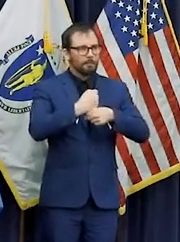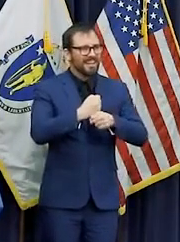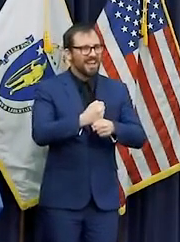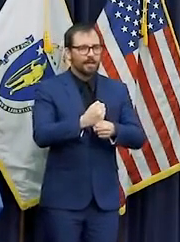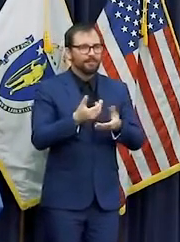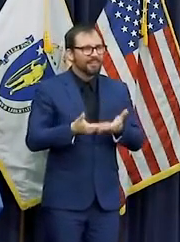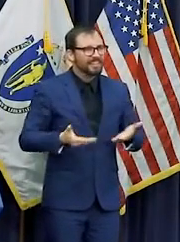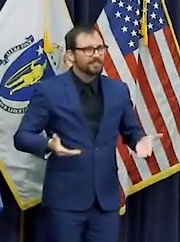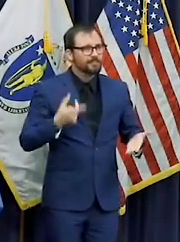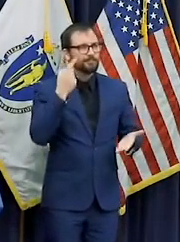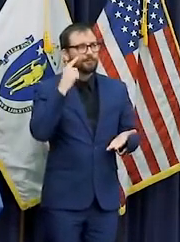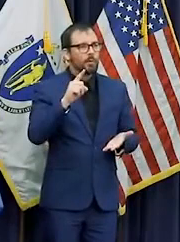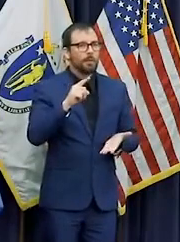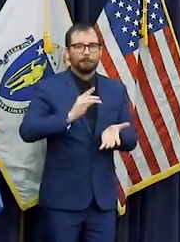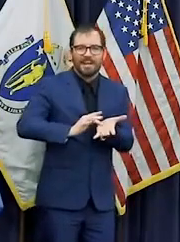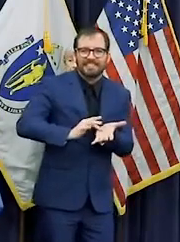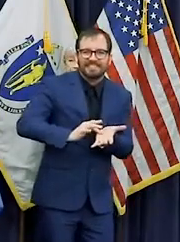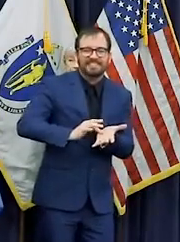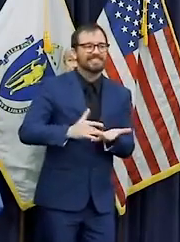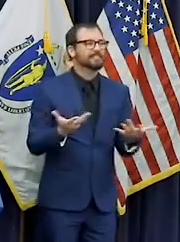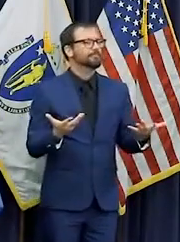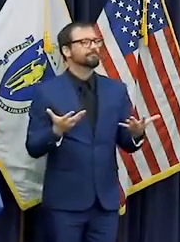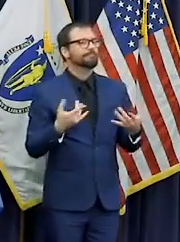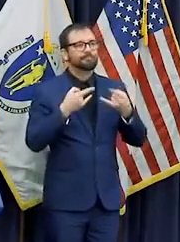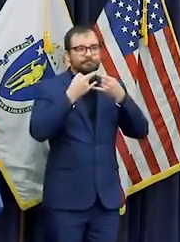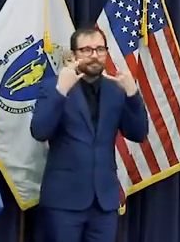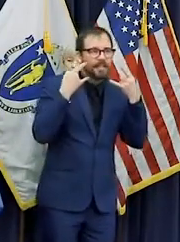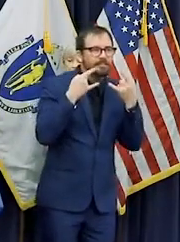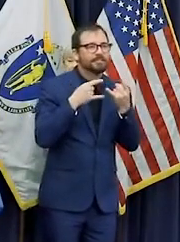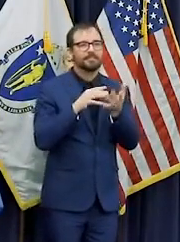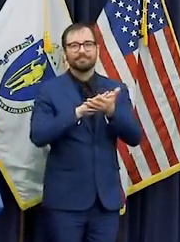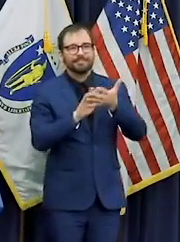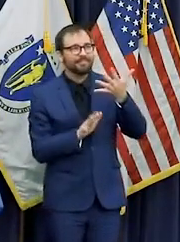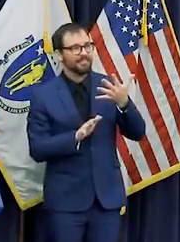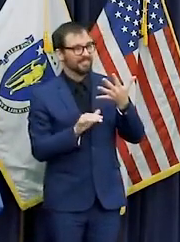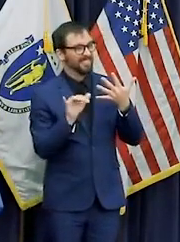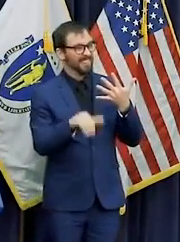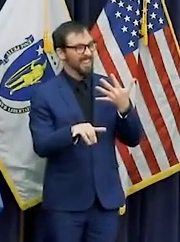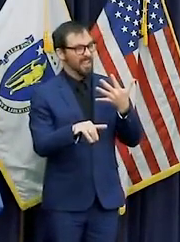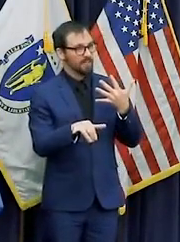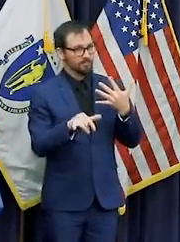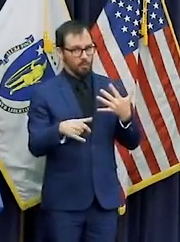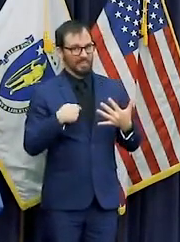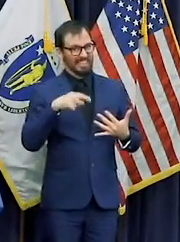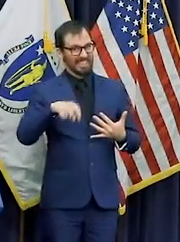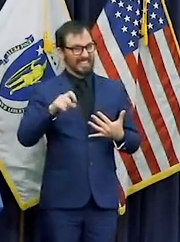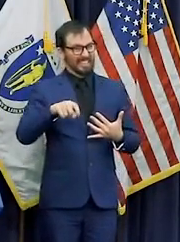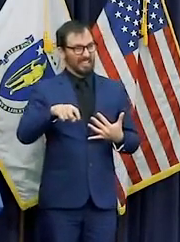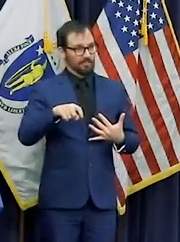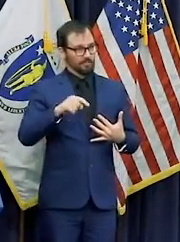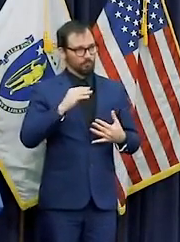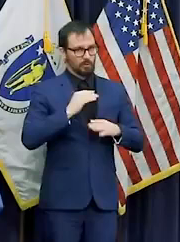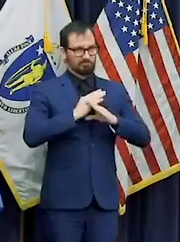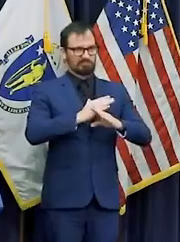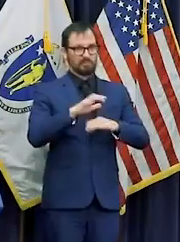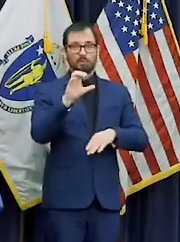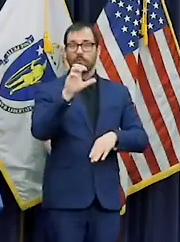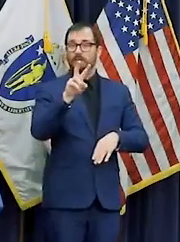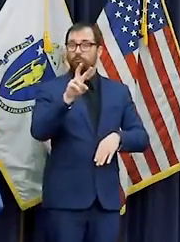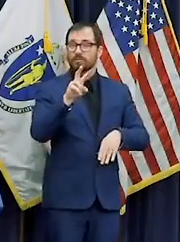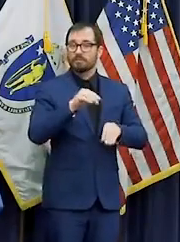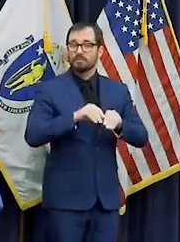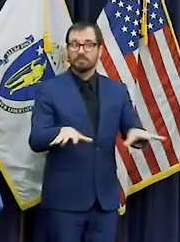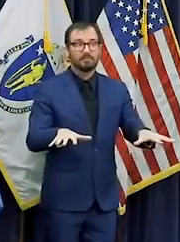and similar businesses that are developing, making many of the things we need to battle COVID-19 and other diseases